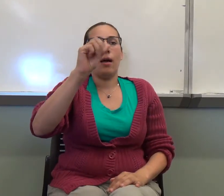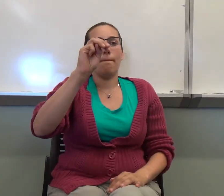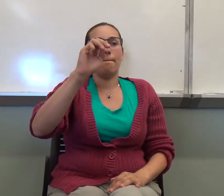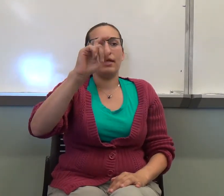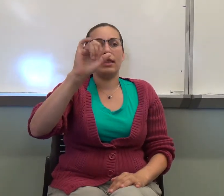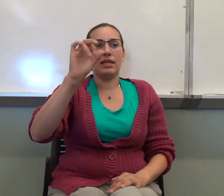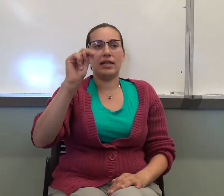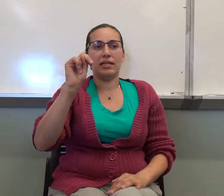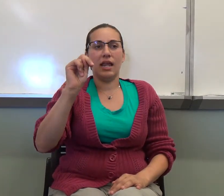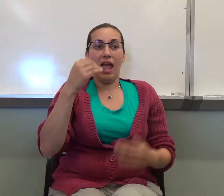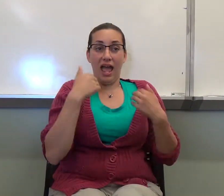That's a quick one.